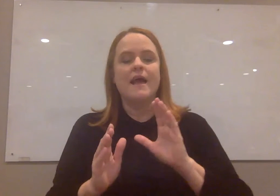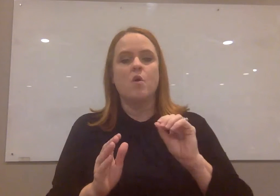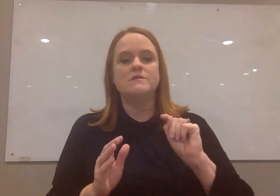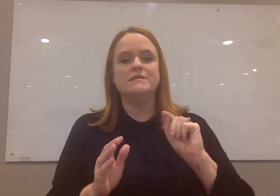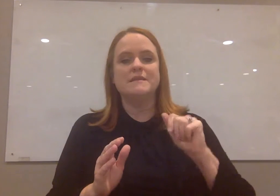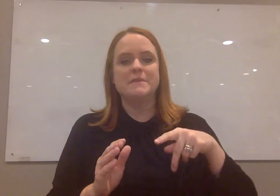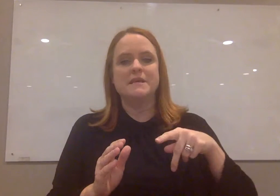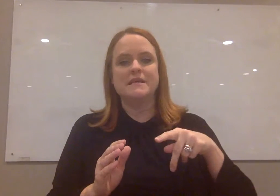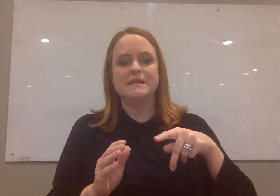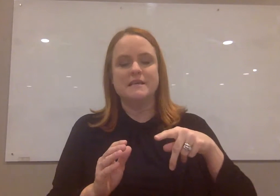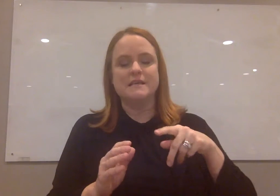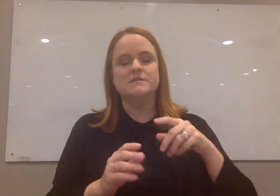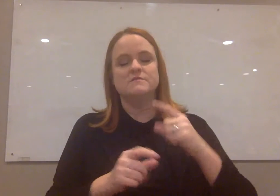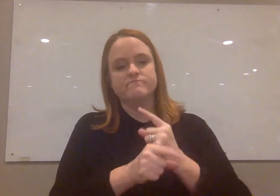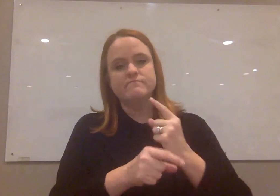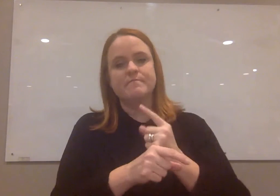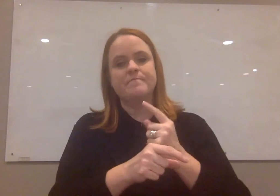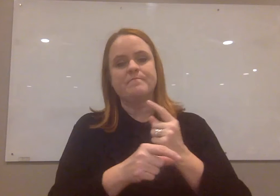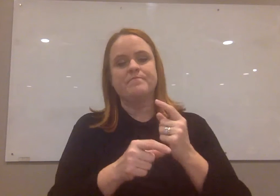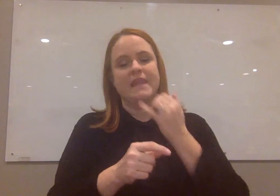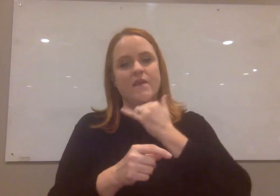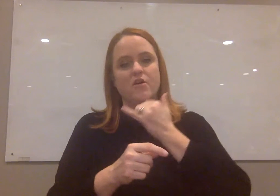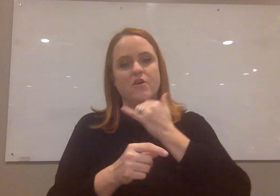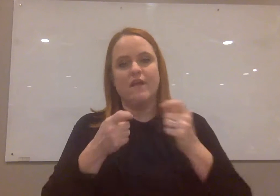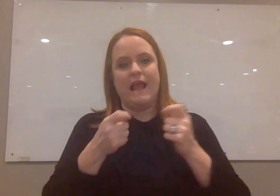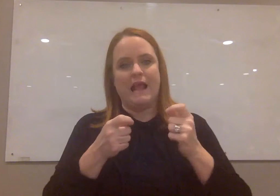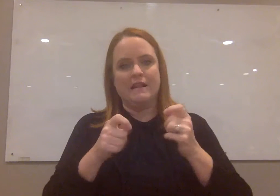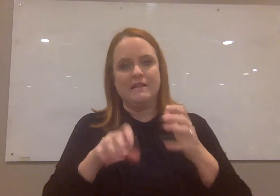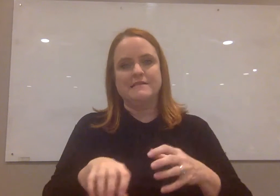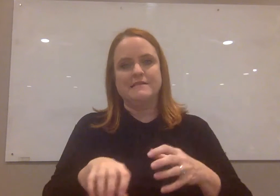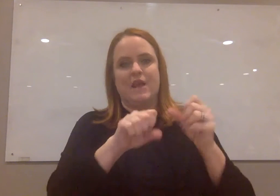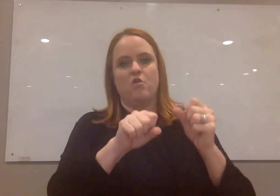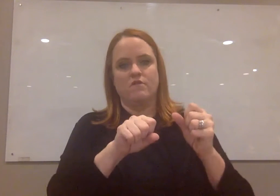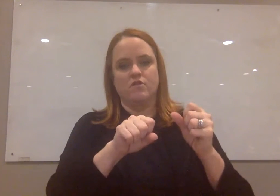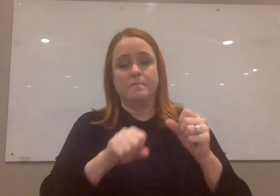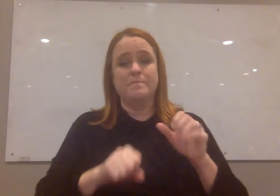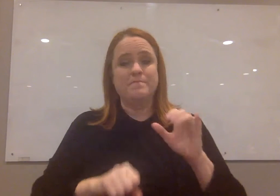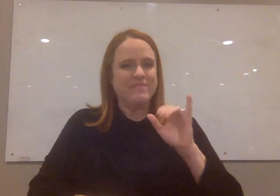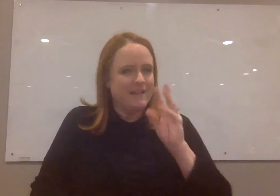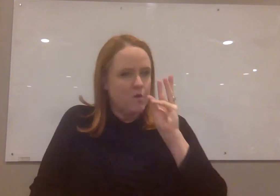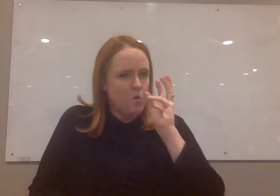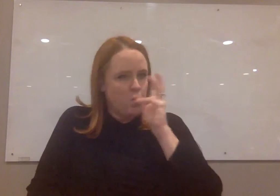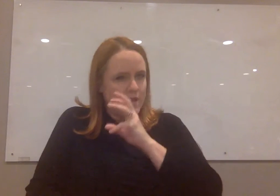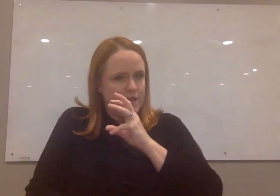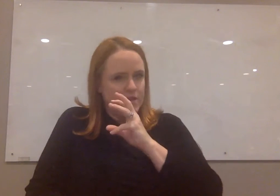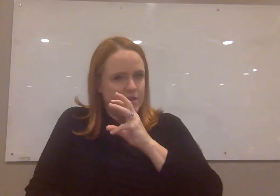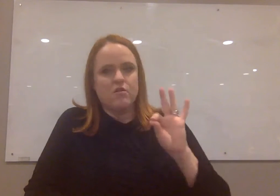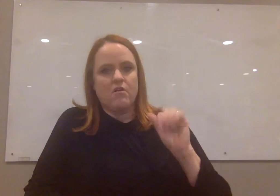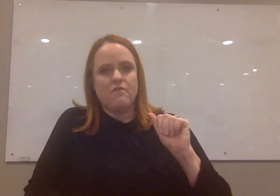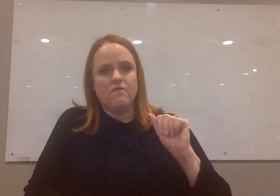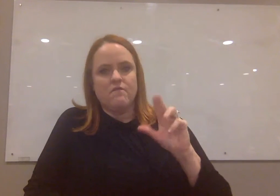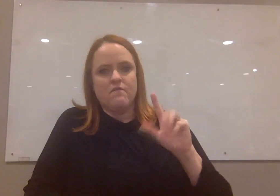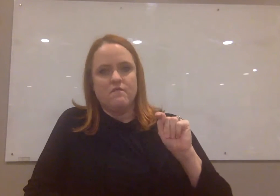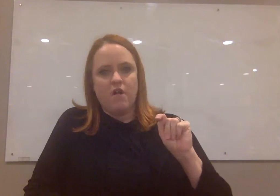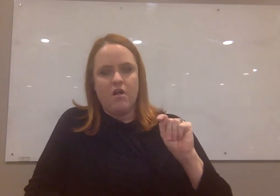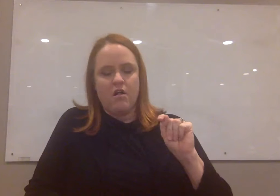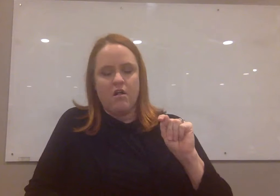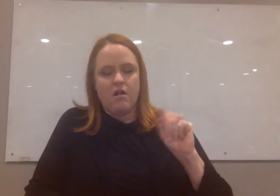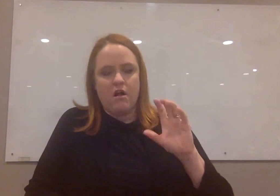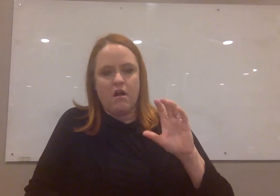the process. What this handles is weird fault conditions in hardware or on the